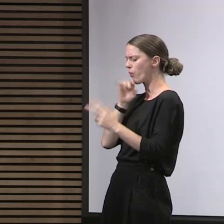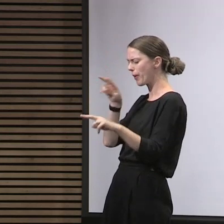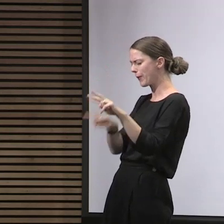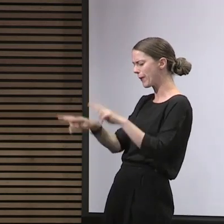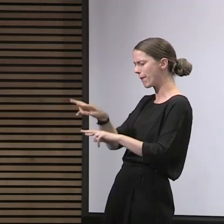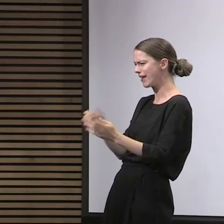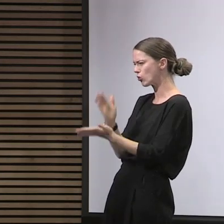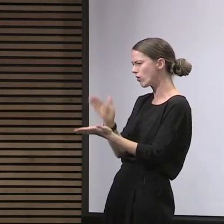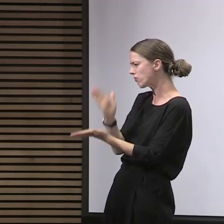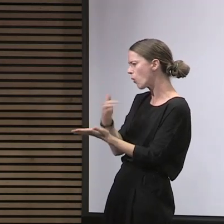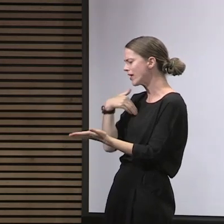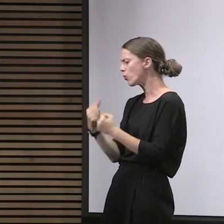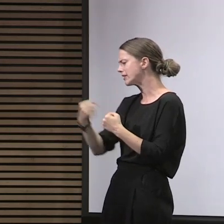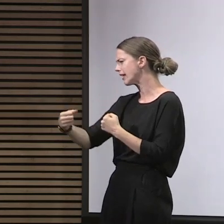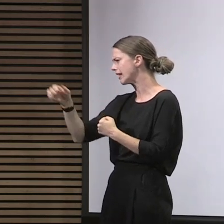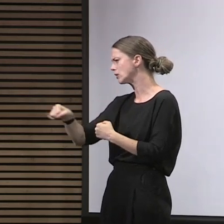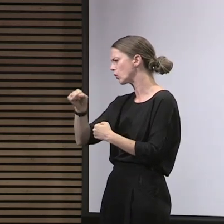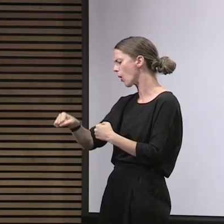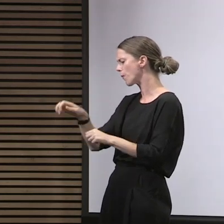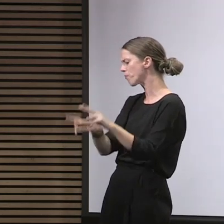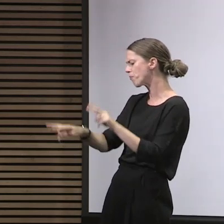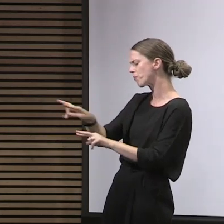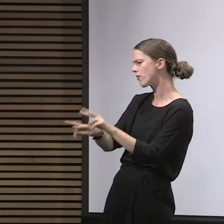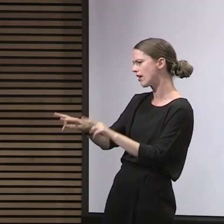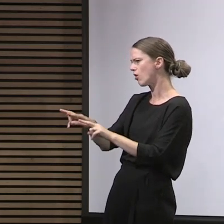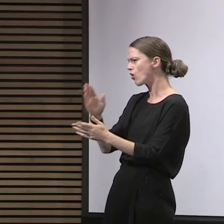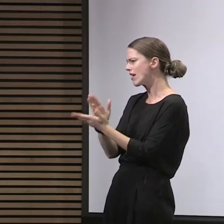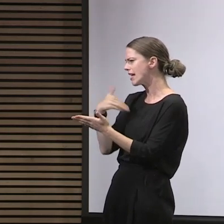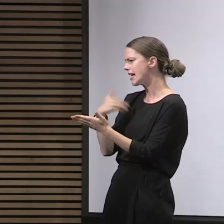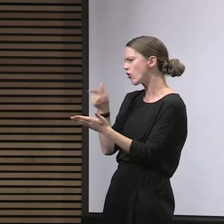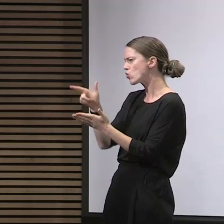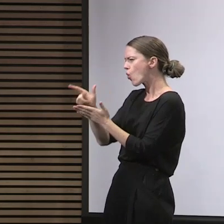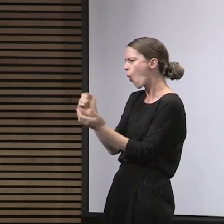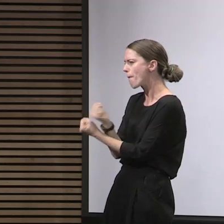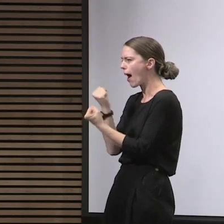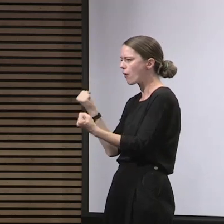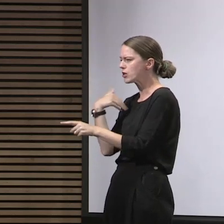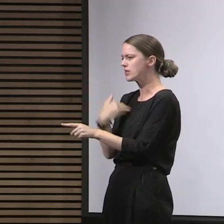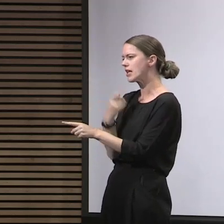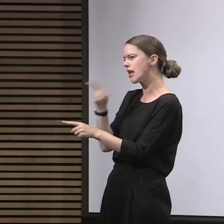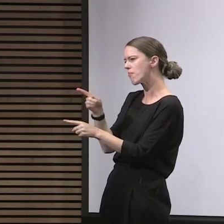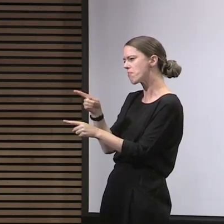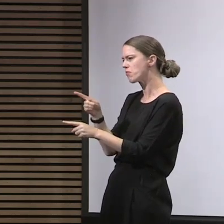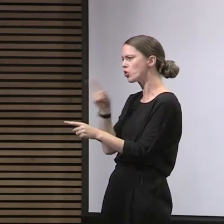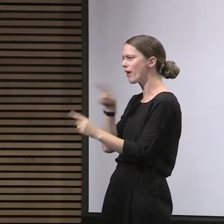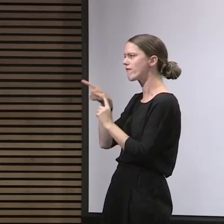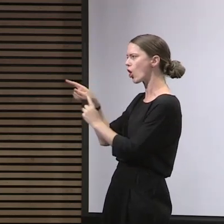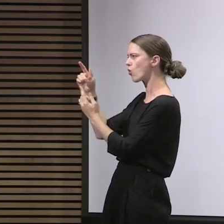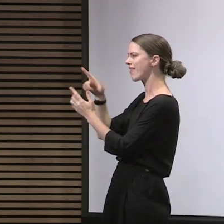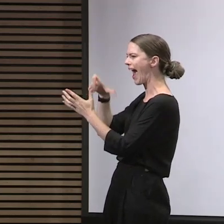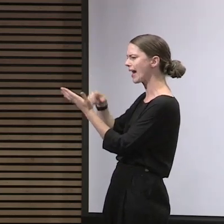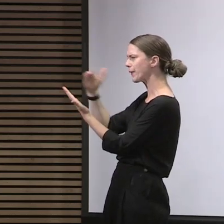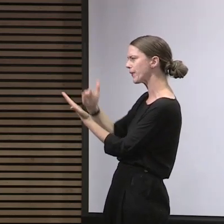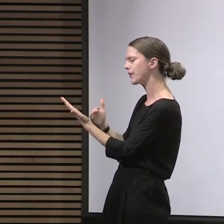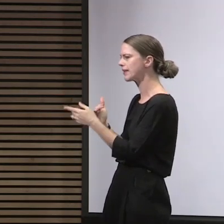check to make sure that we do still require those powers and we meet the tests that are set out in the Act.